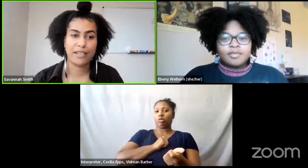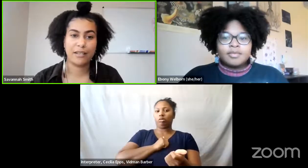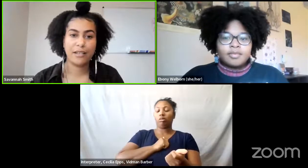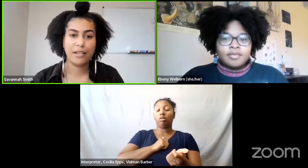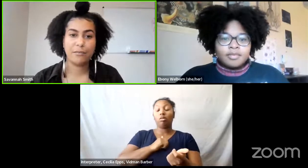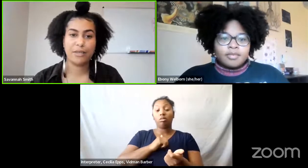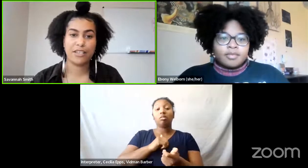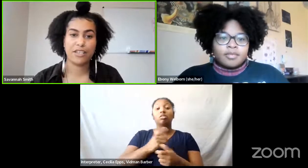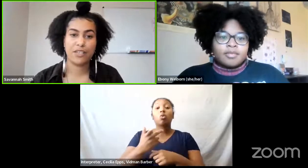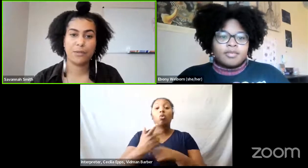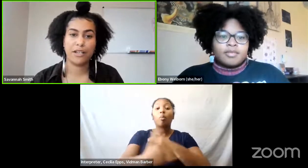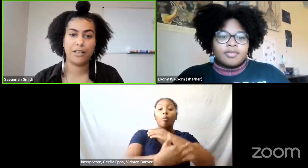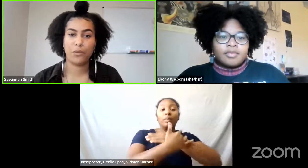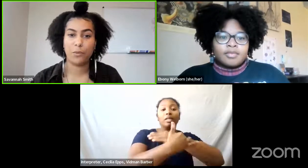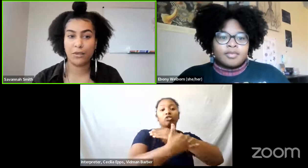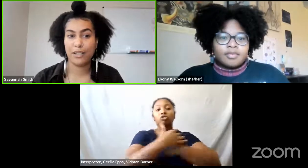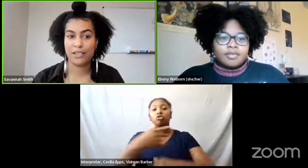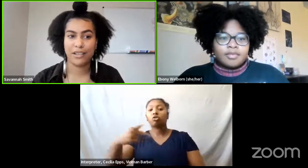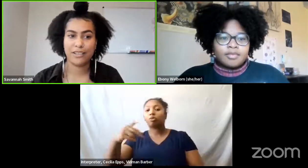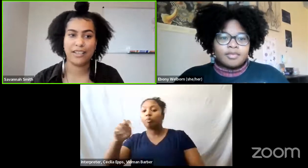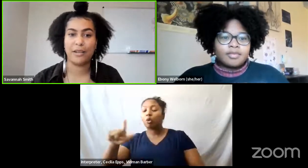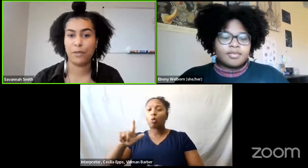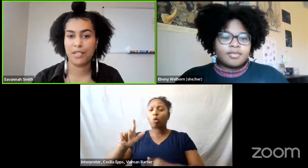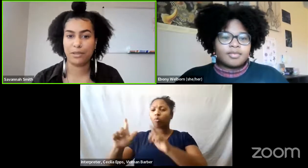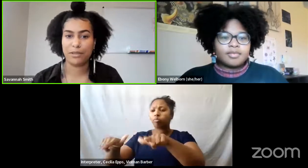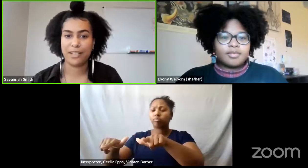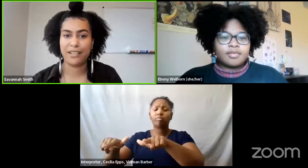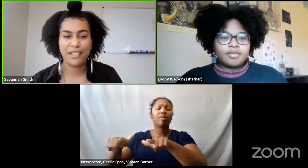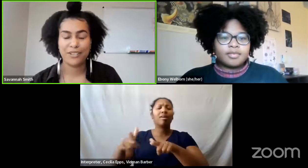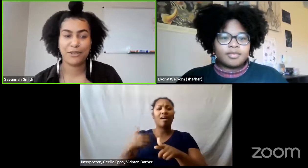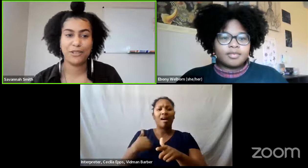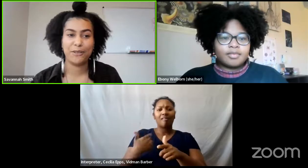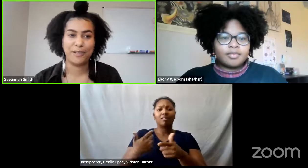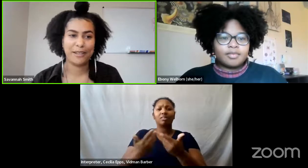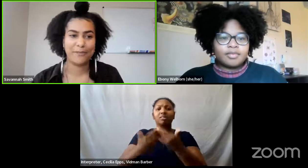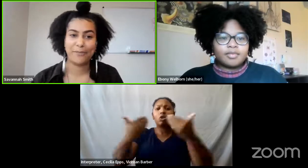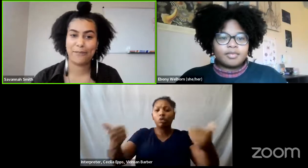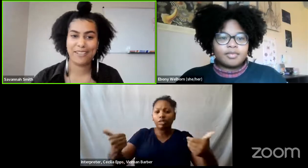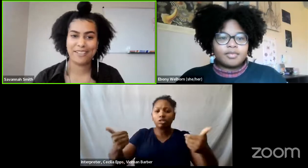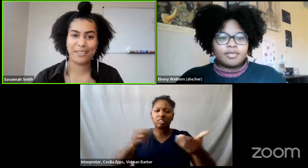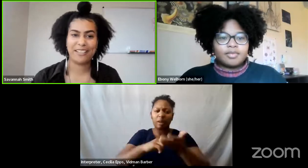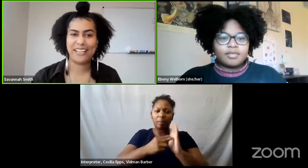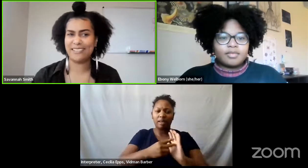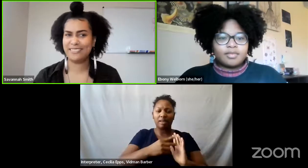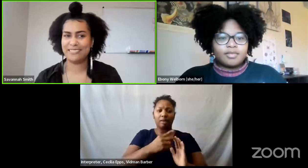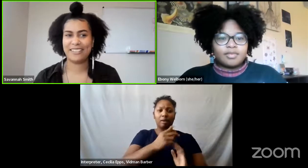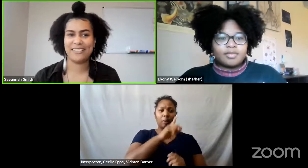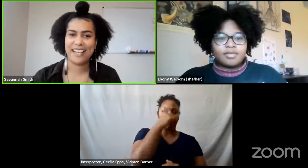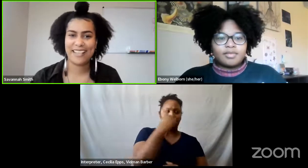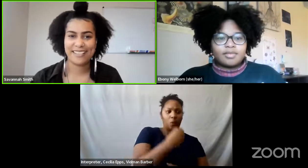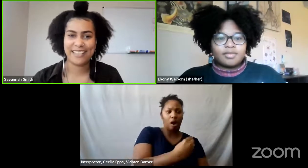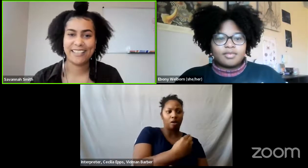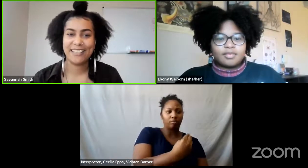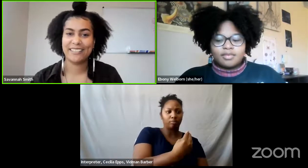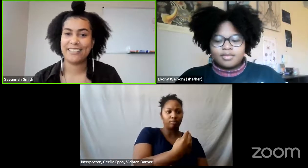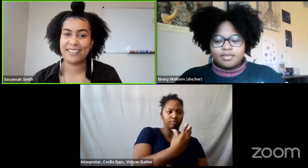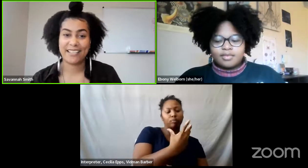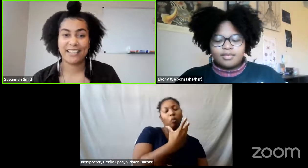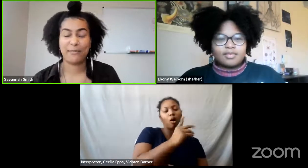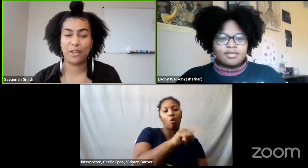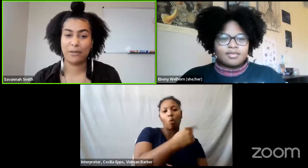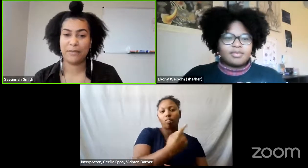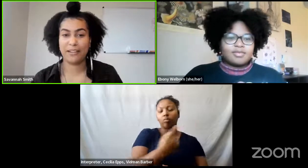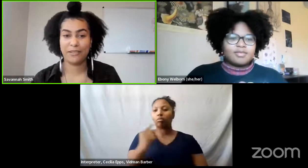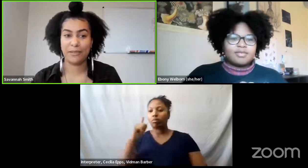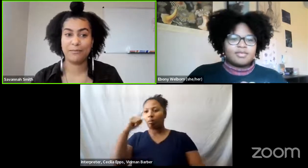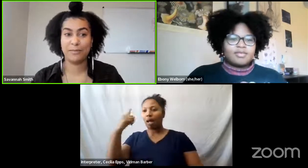put us in positions where the water was toxic and was polluted. So, when my friends are telling me now, "Oh, water is nasty," does that